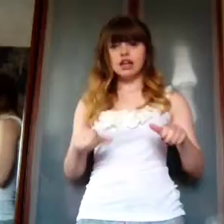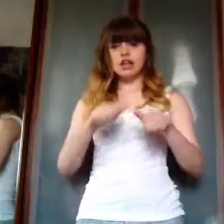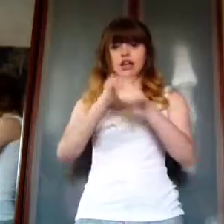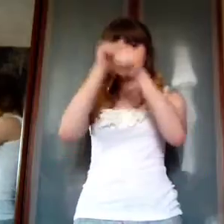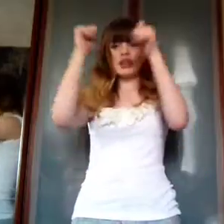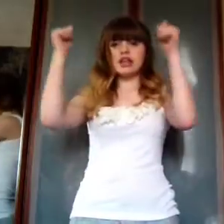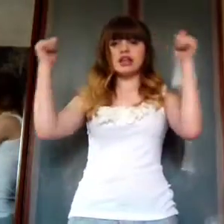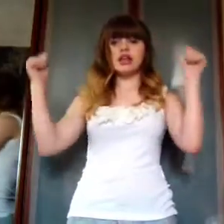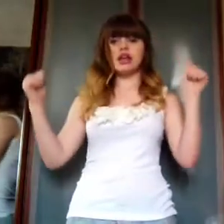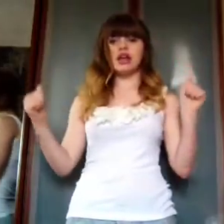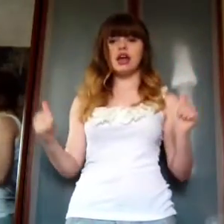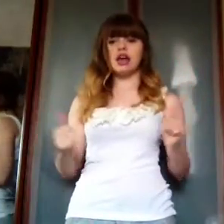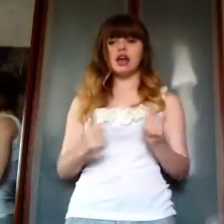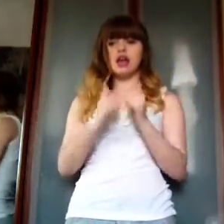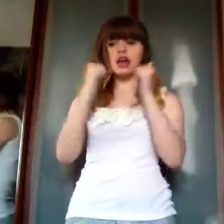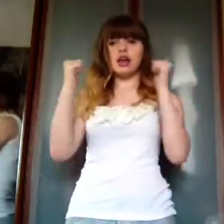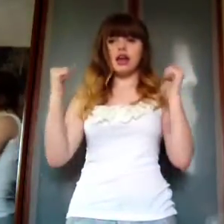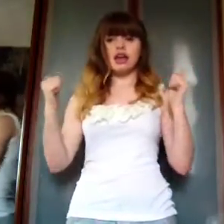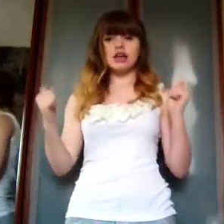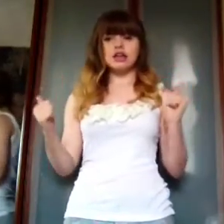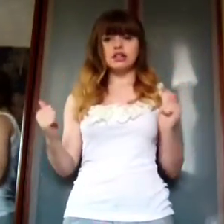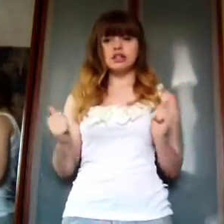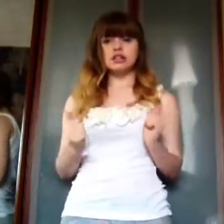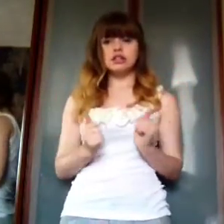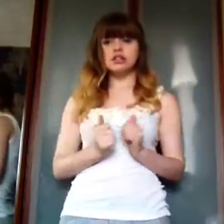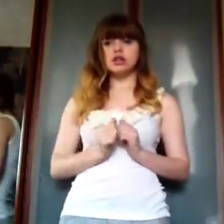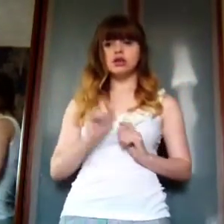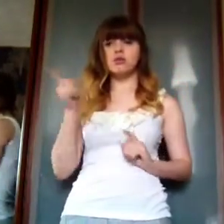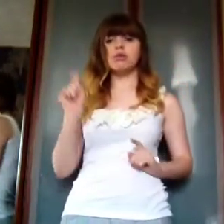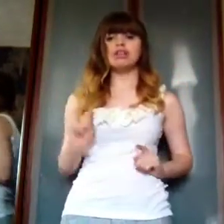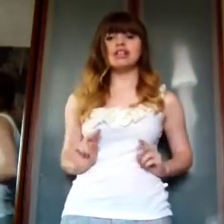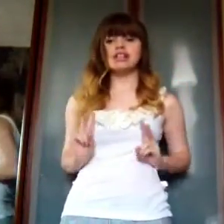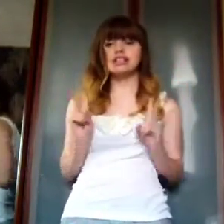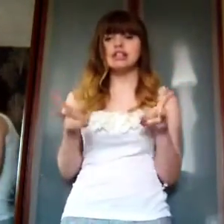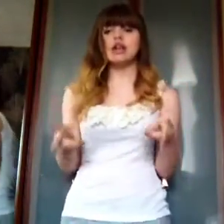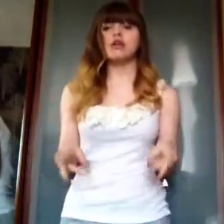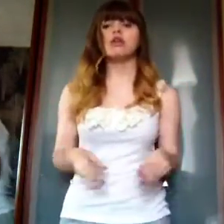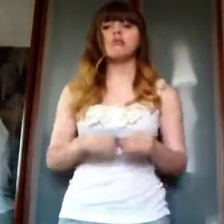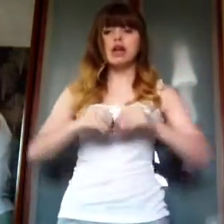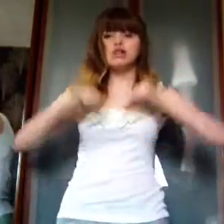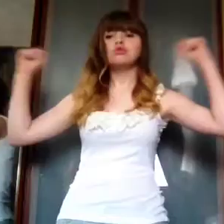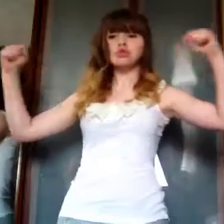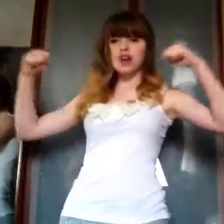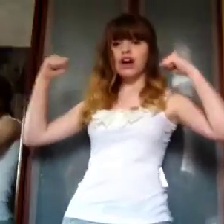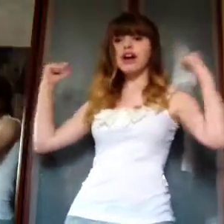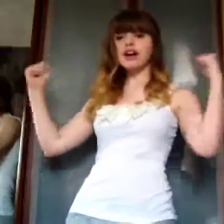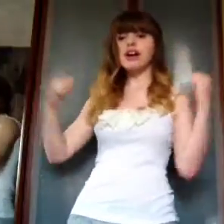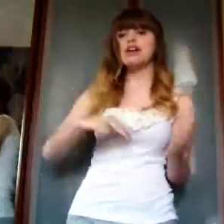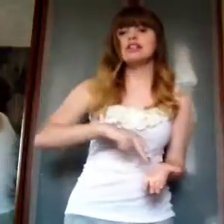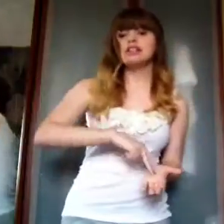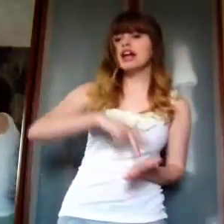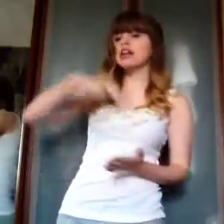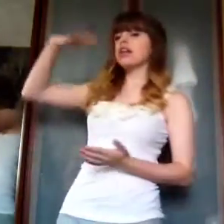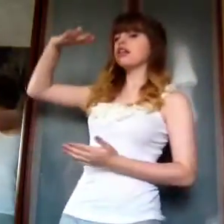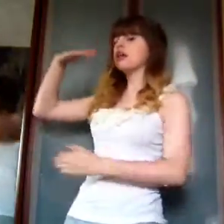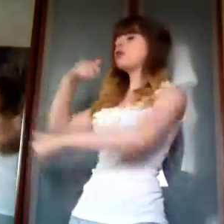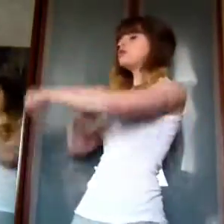In the end What doesn't kill you makes you stronger, stand a little